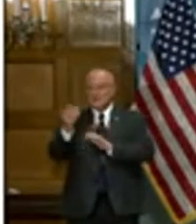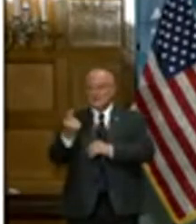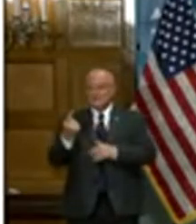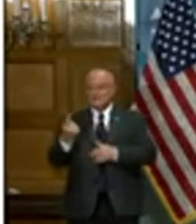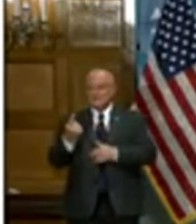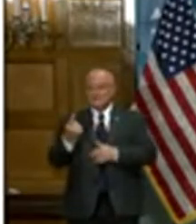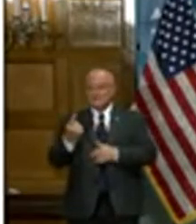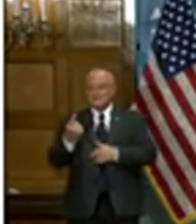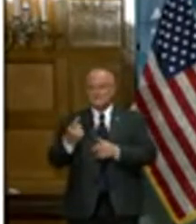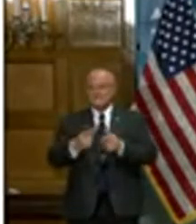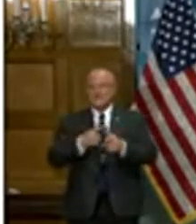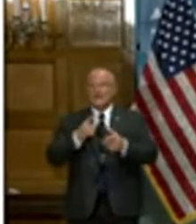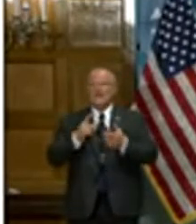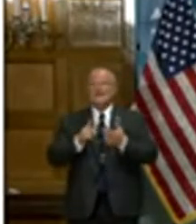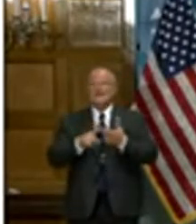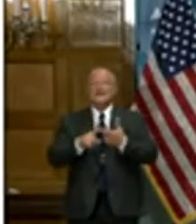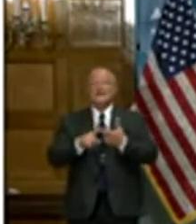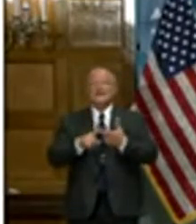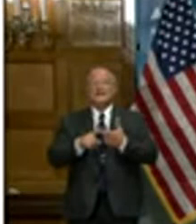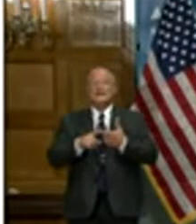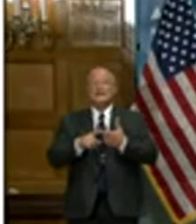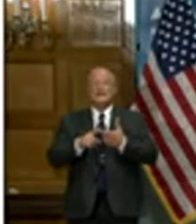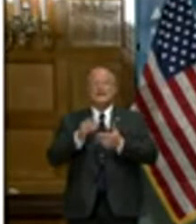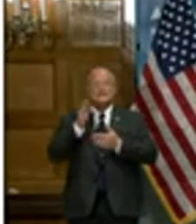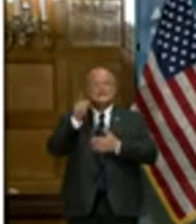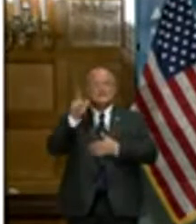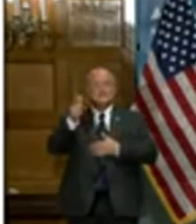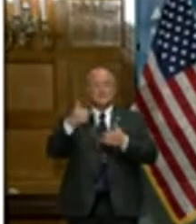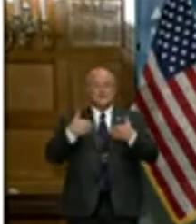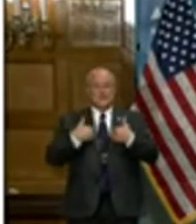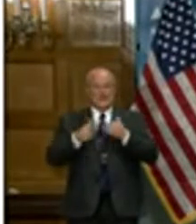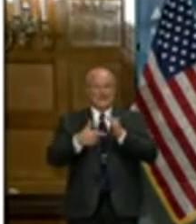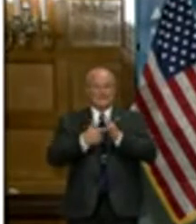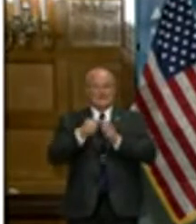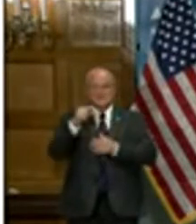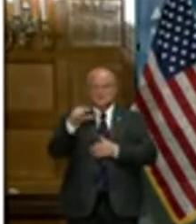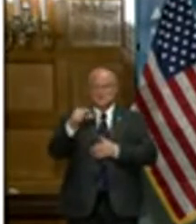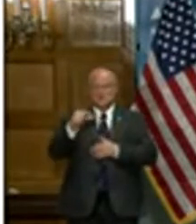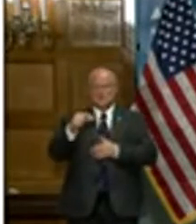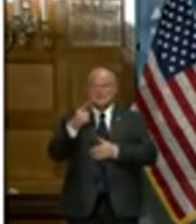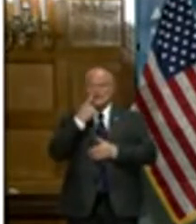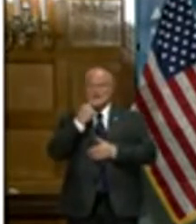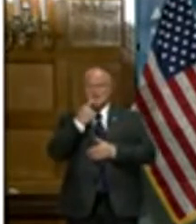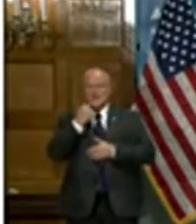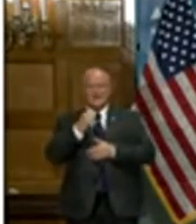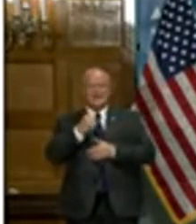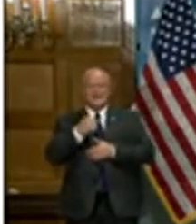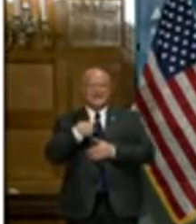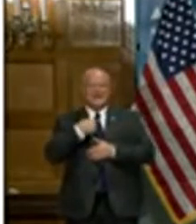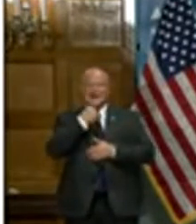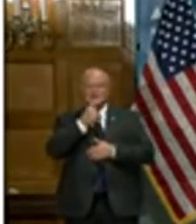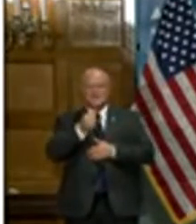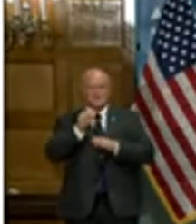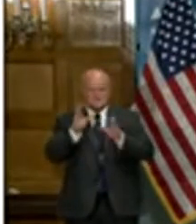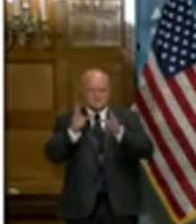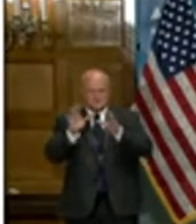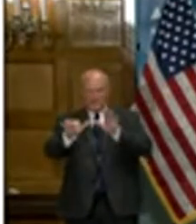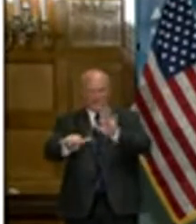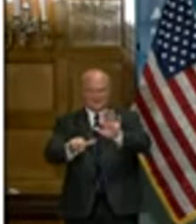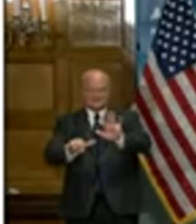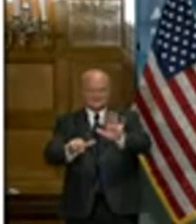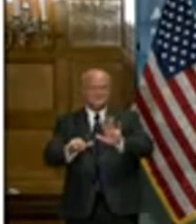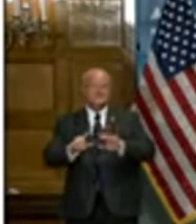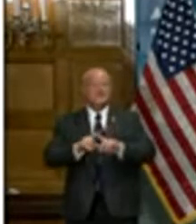symptoms, and then at some point you have the green line and the red line we're not going to pay very much attention